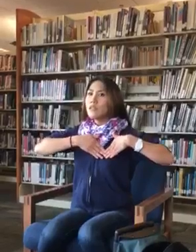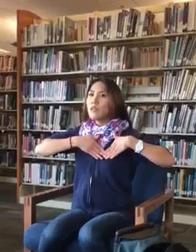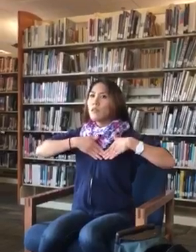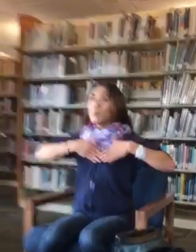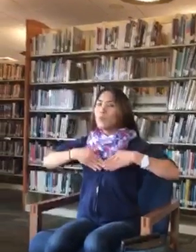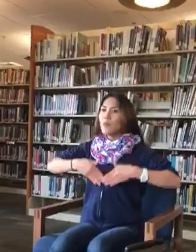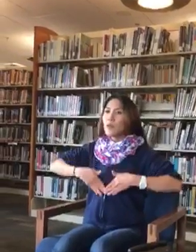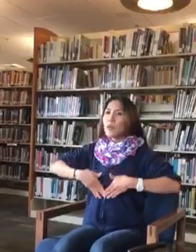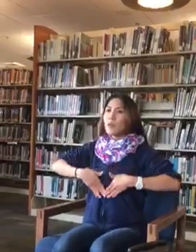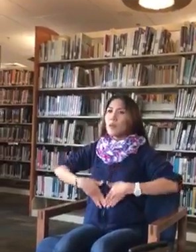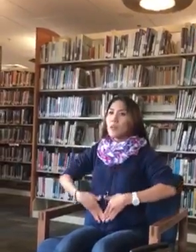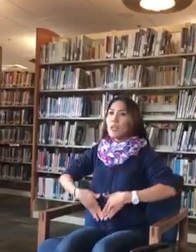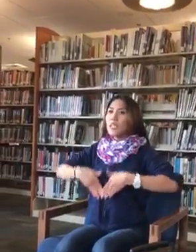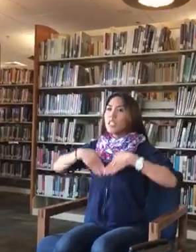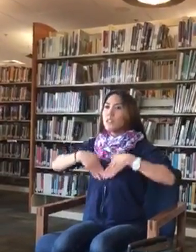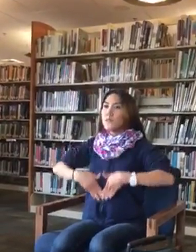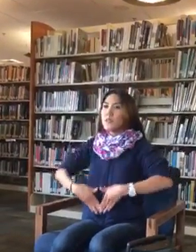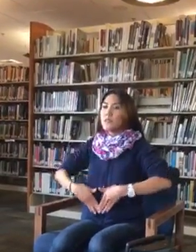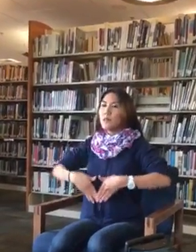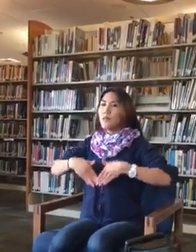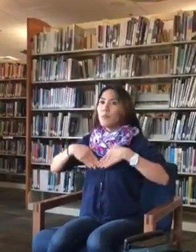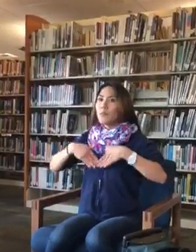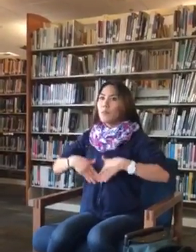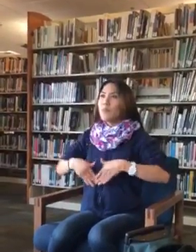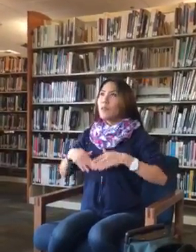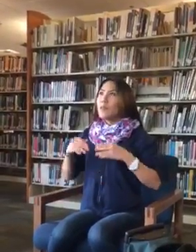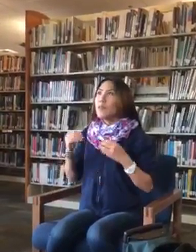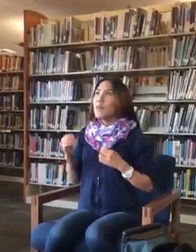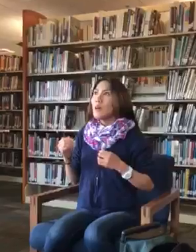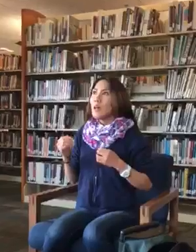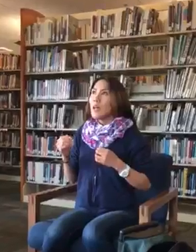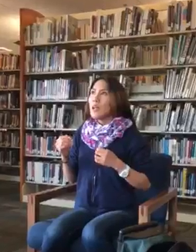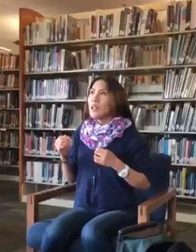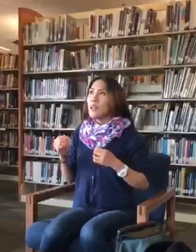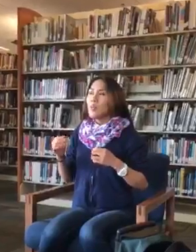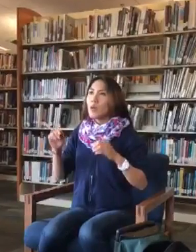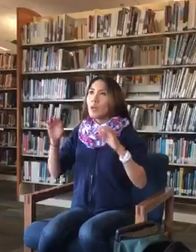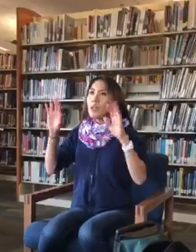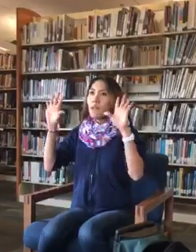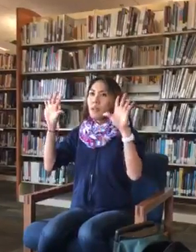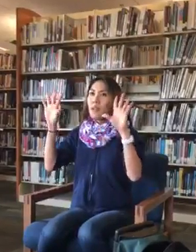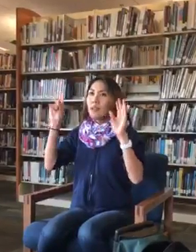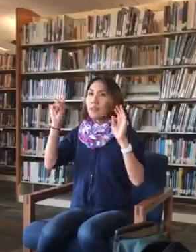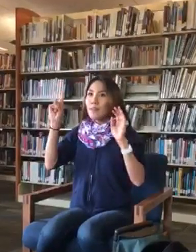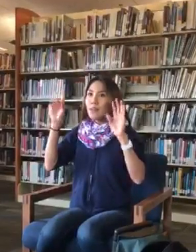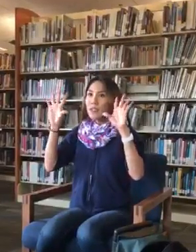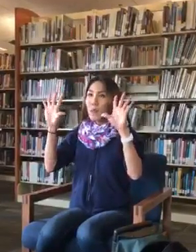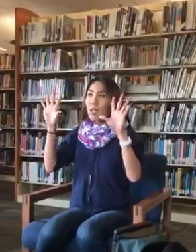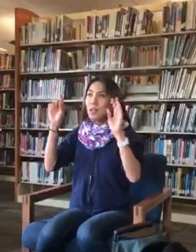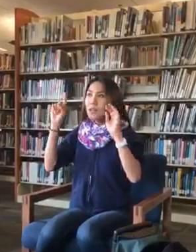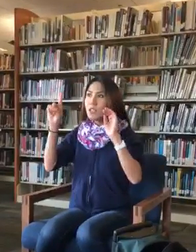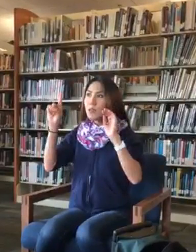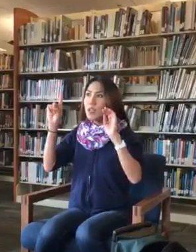also your digestive system. And number 11, spinal accessory